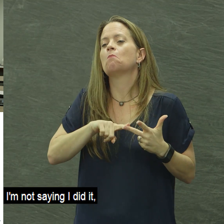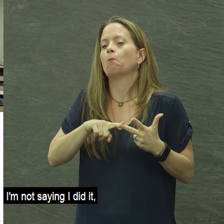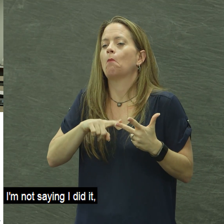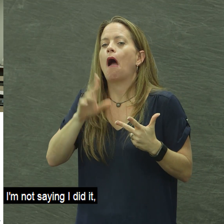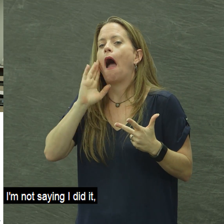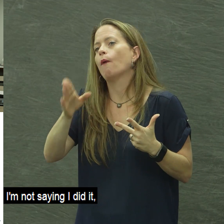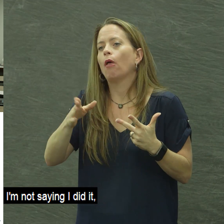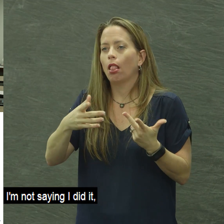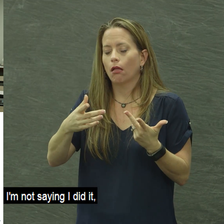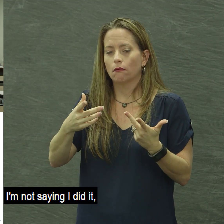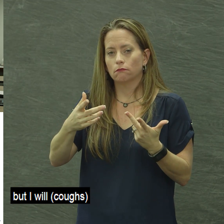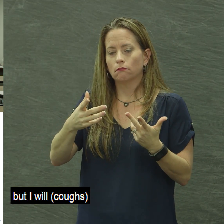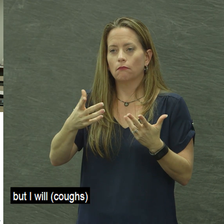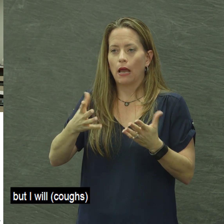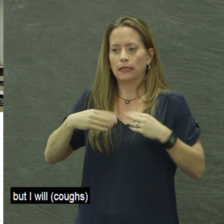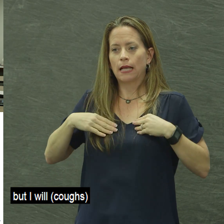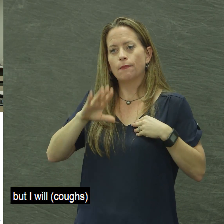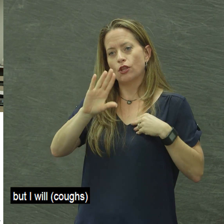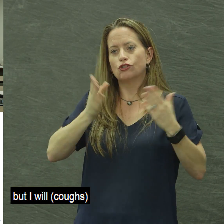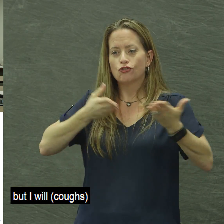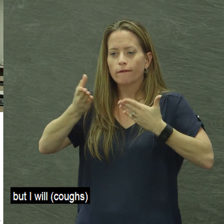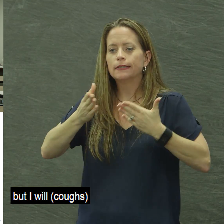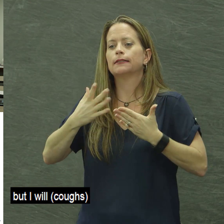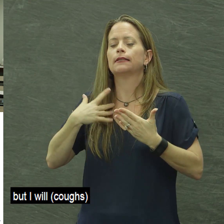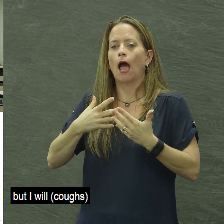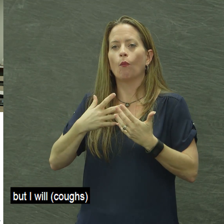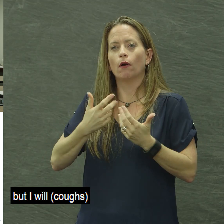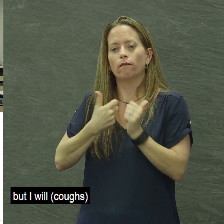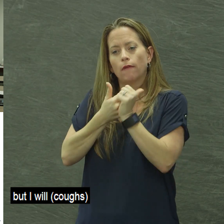not saying I did it, but I will